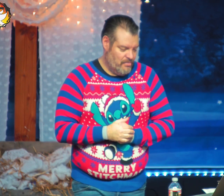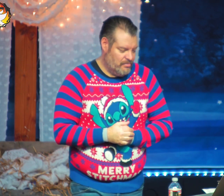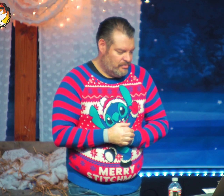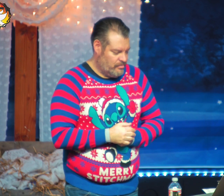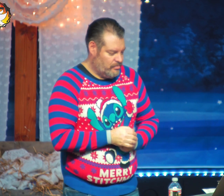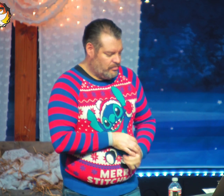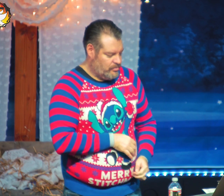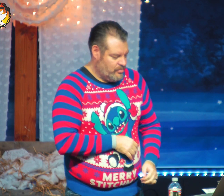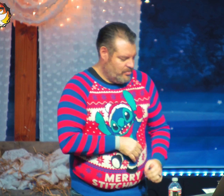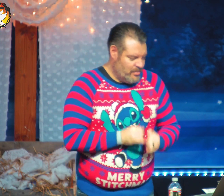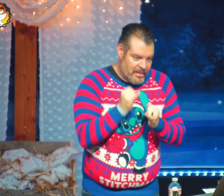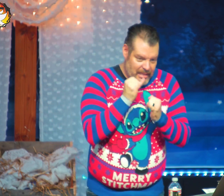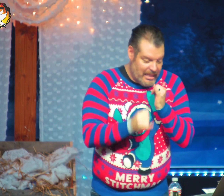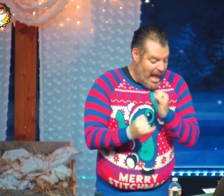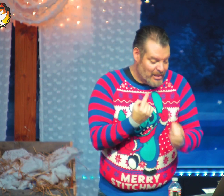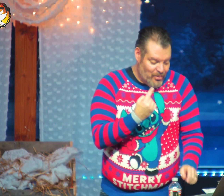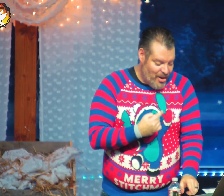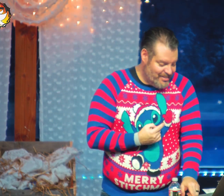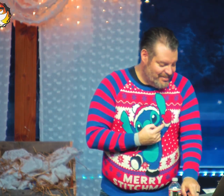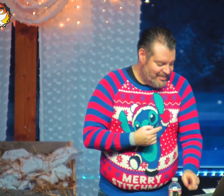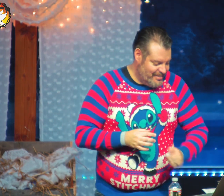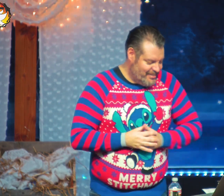things are going awry, you can have joy.